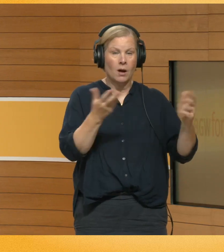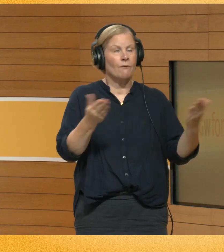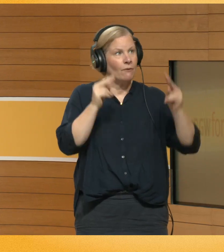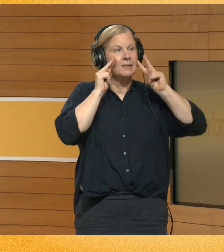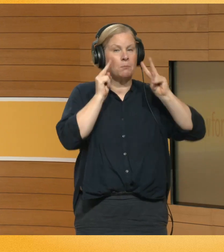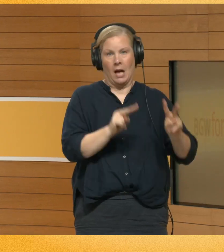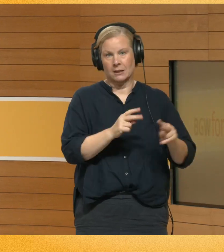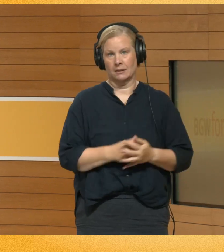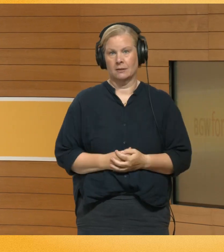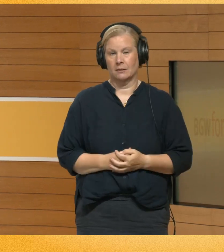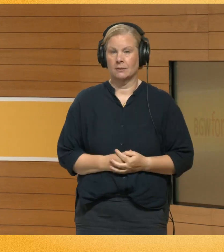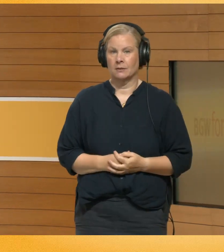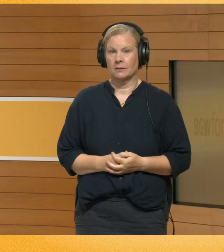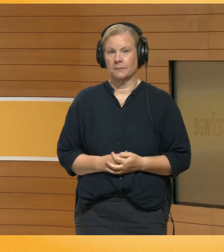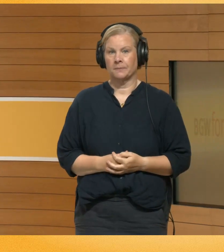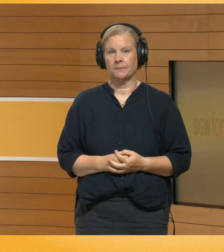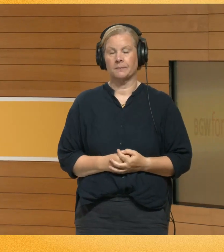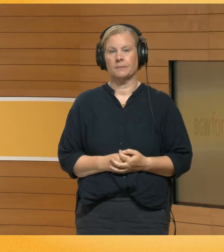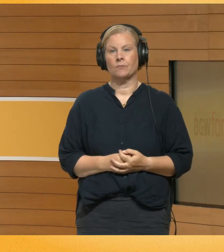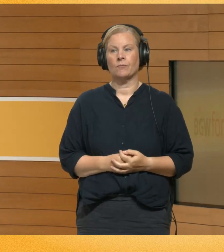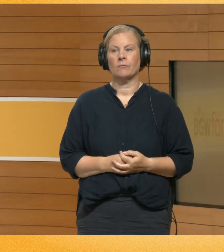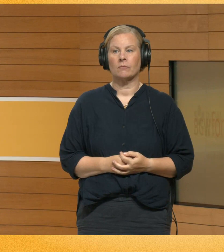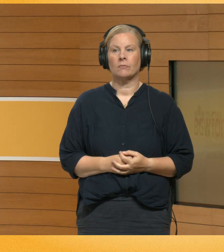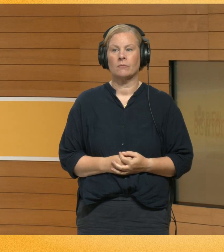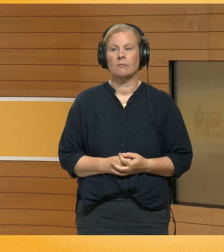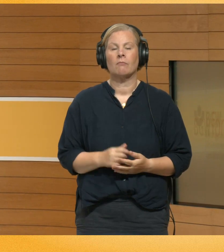take into consideration in terms of